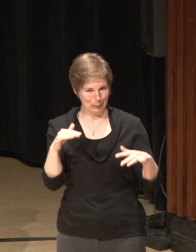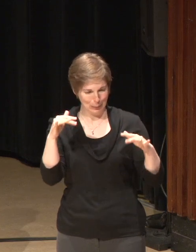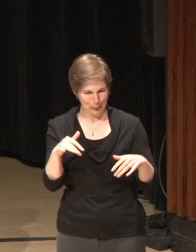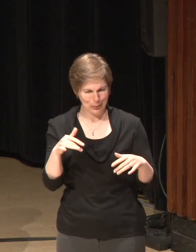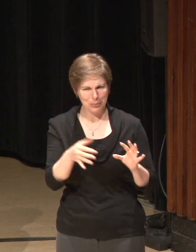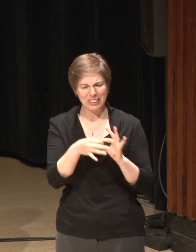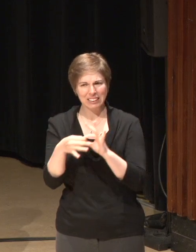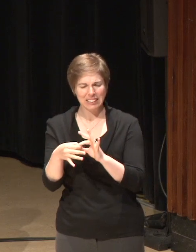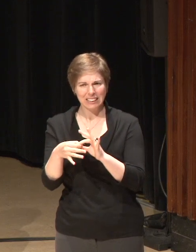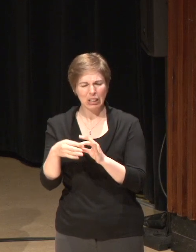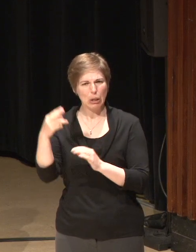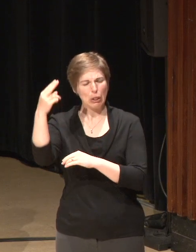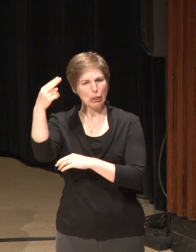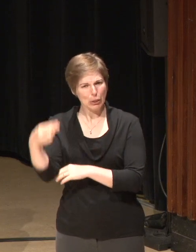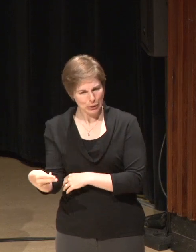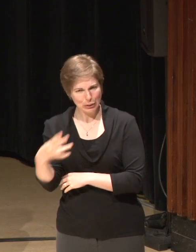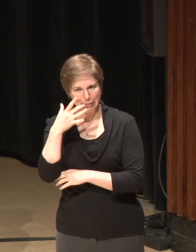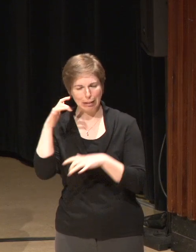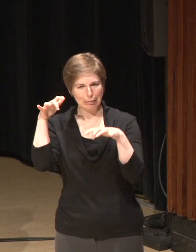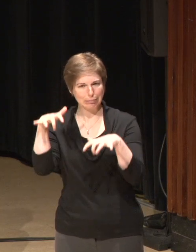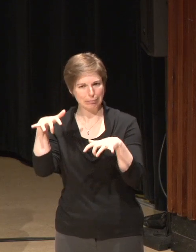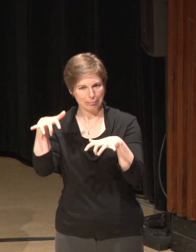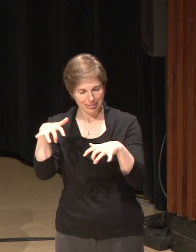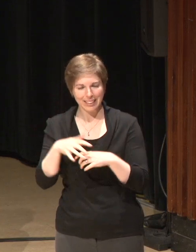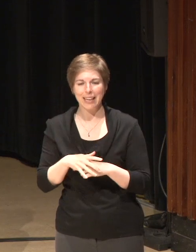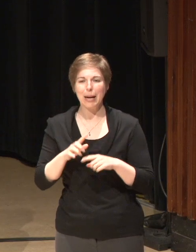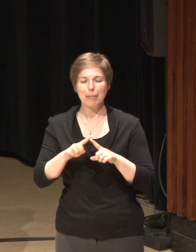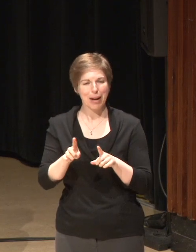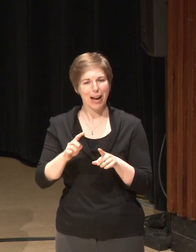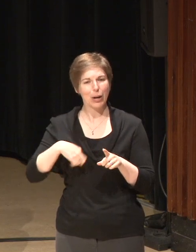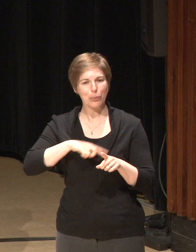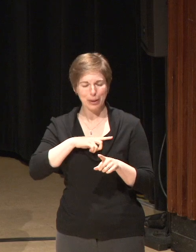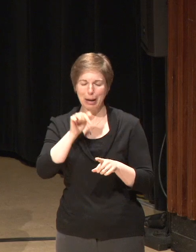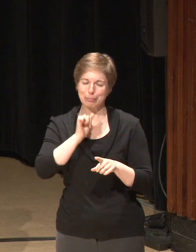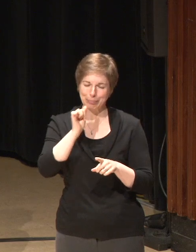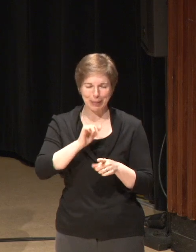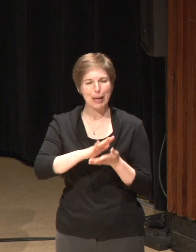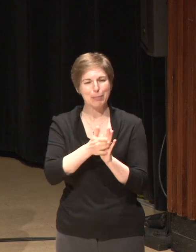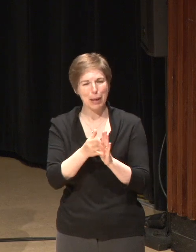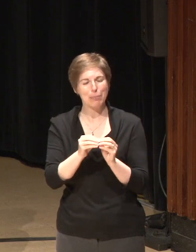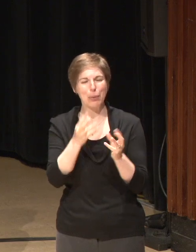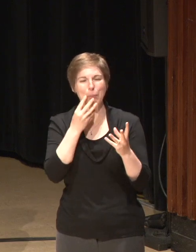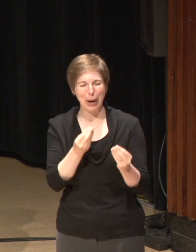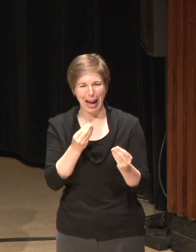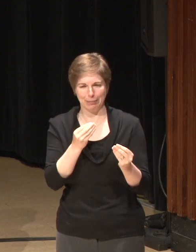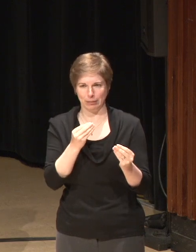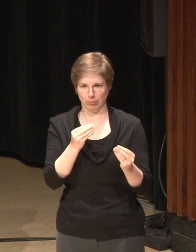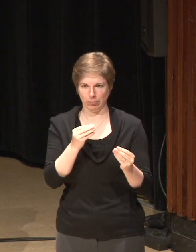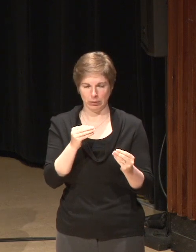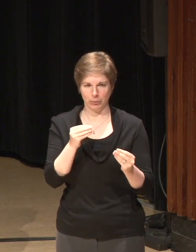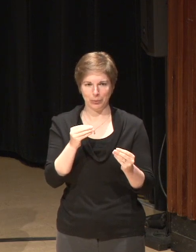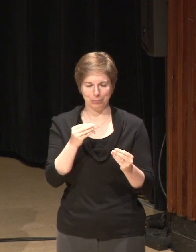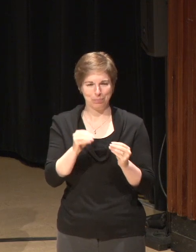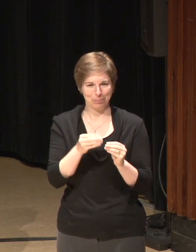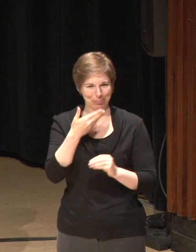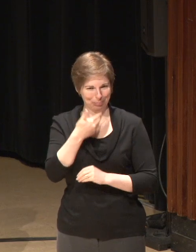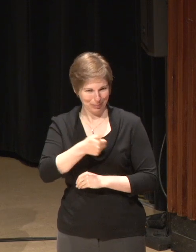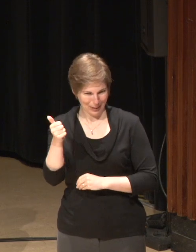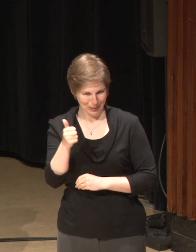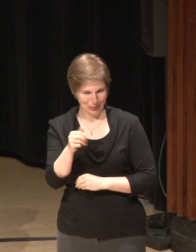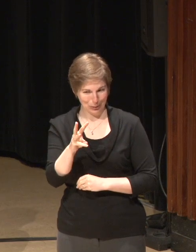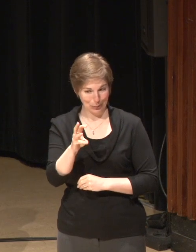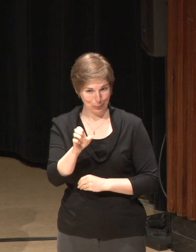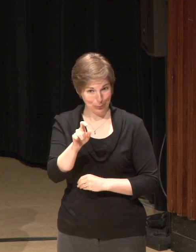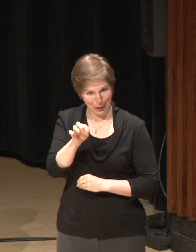But we weathered the storm and became wetter people. Better people. We became better people.